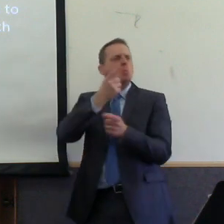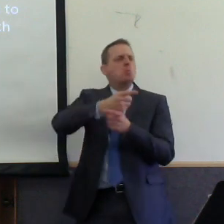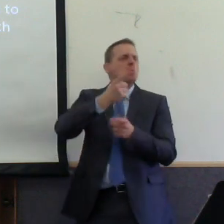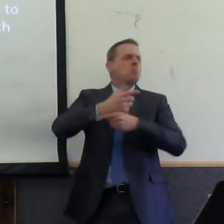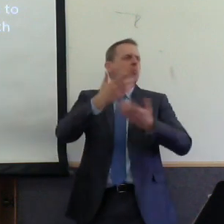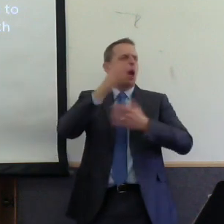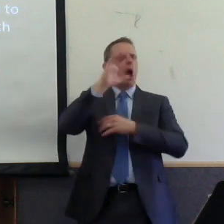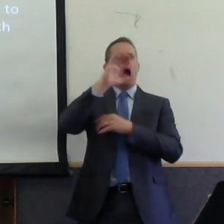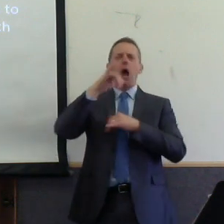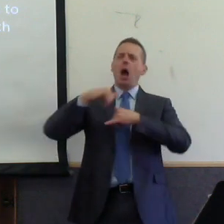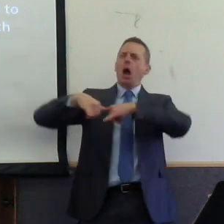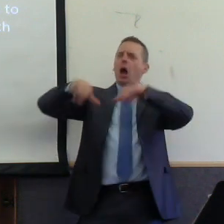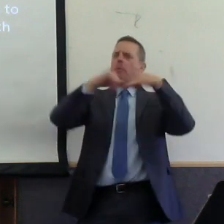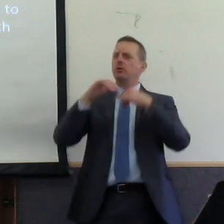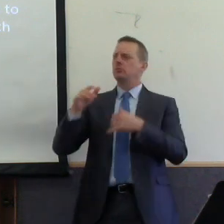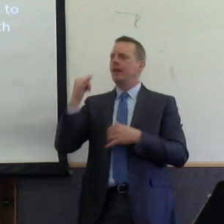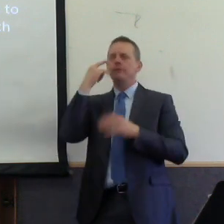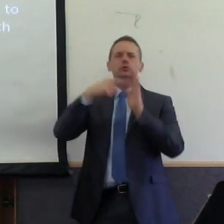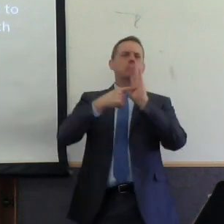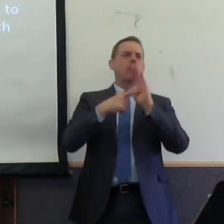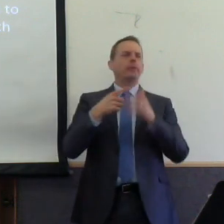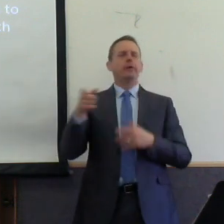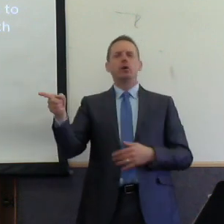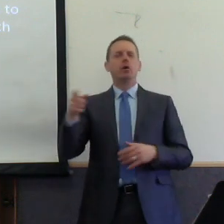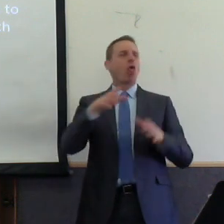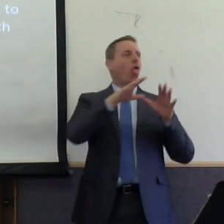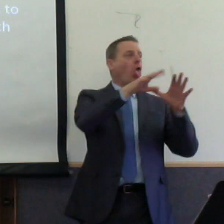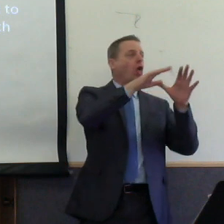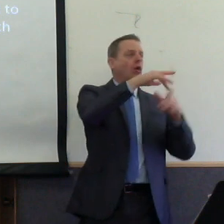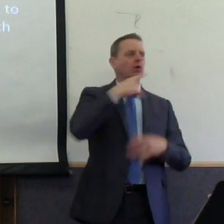loved. Just like sharing responsibility. For example,